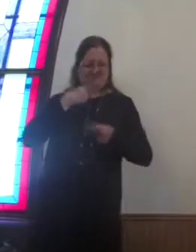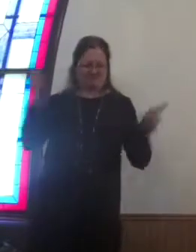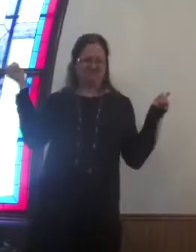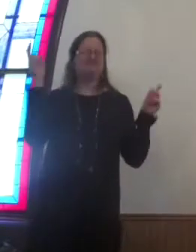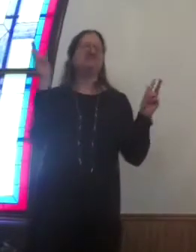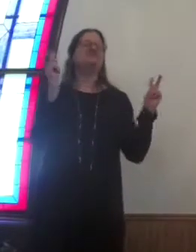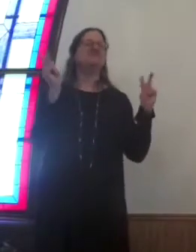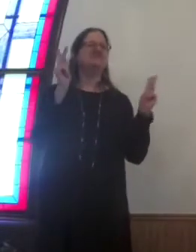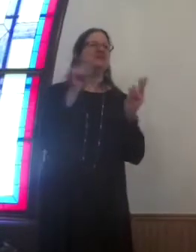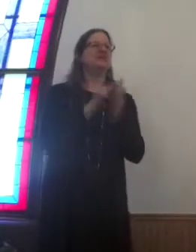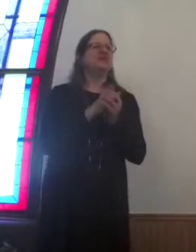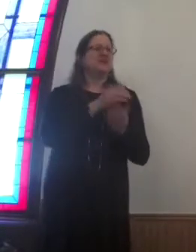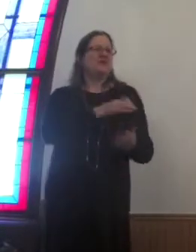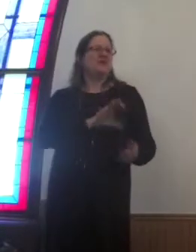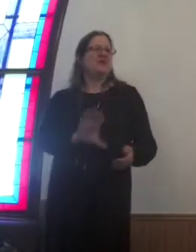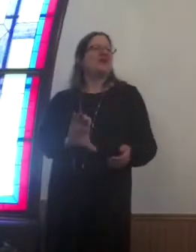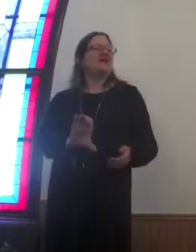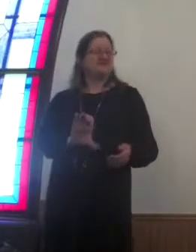that Christ had